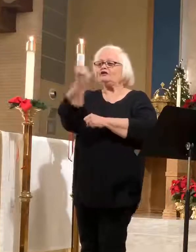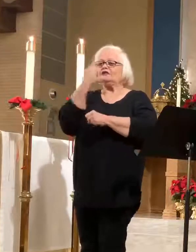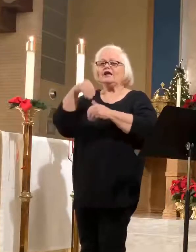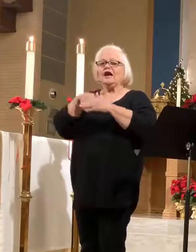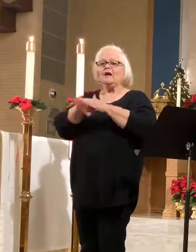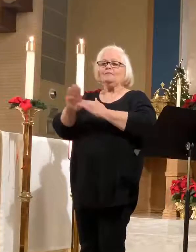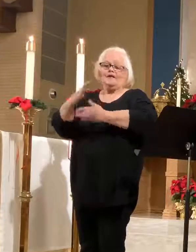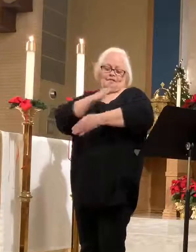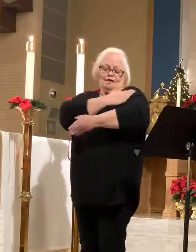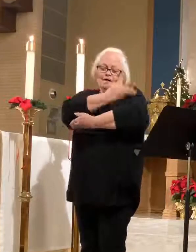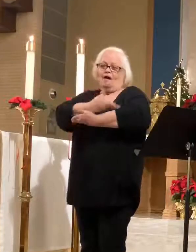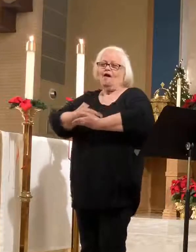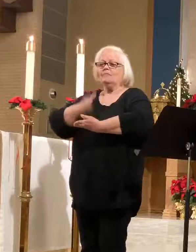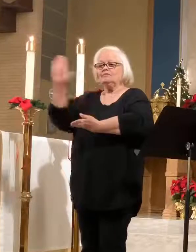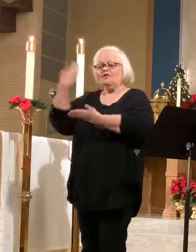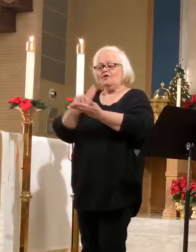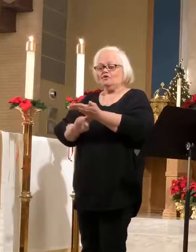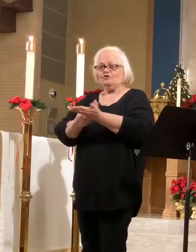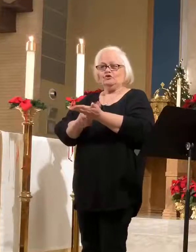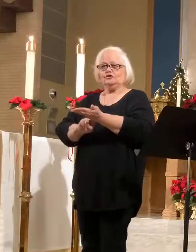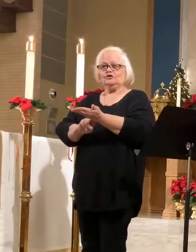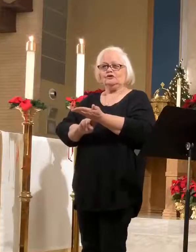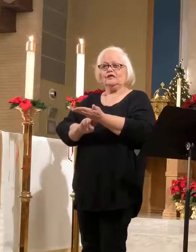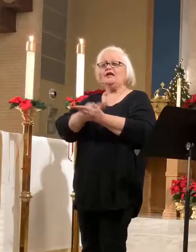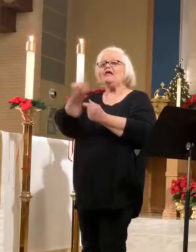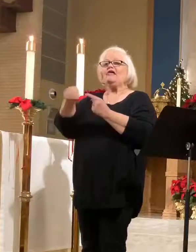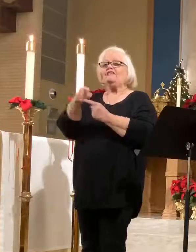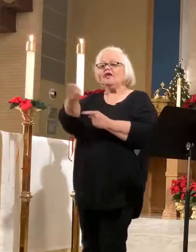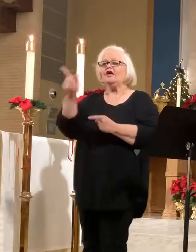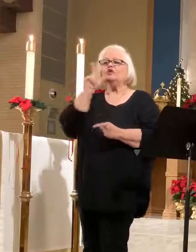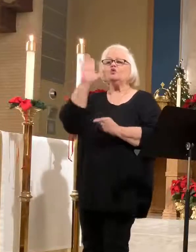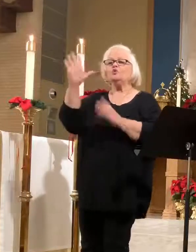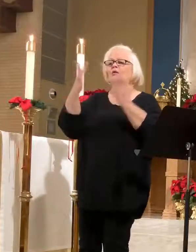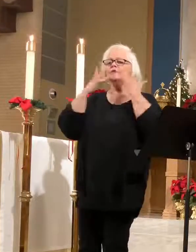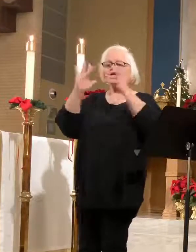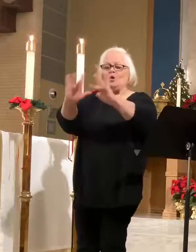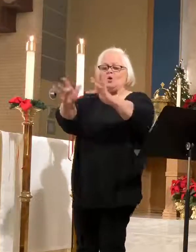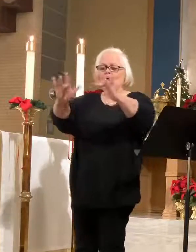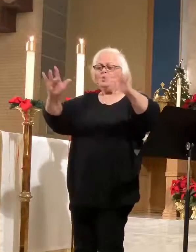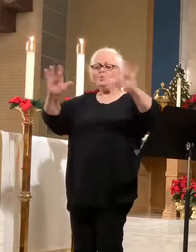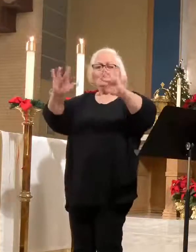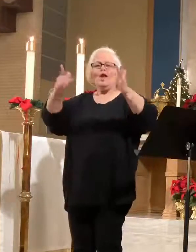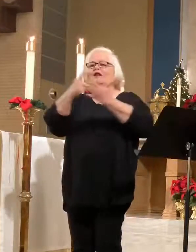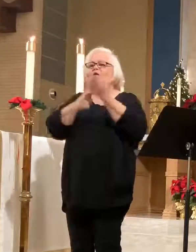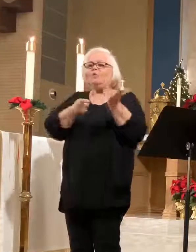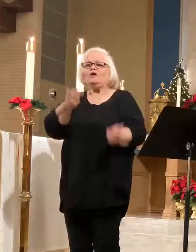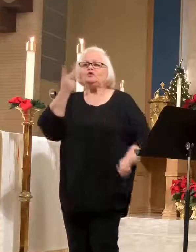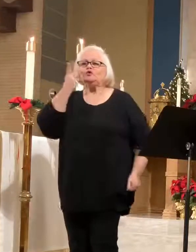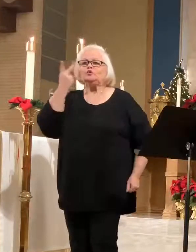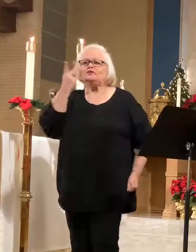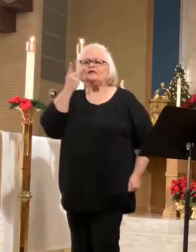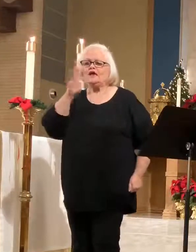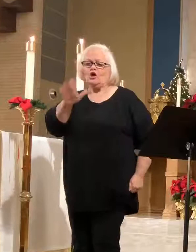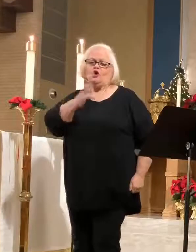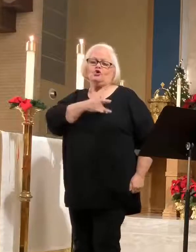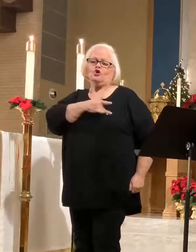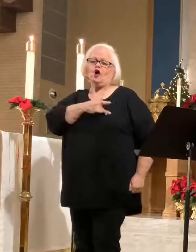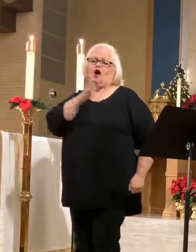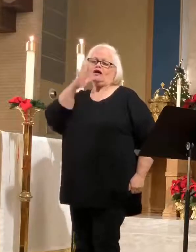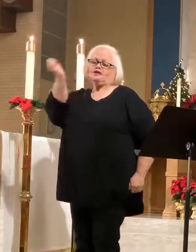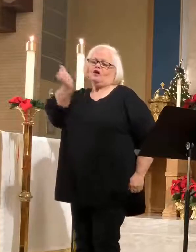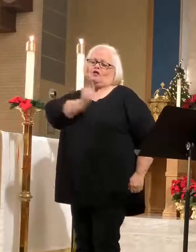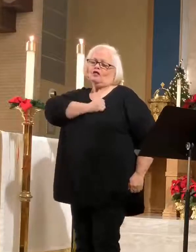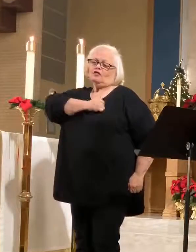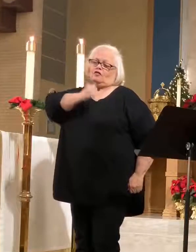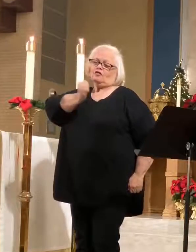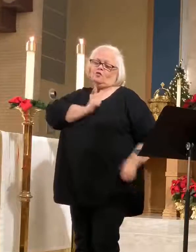their nurses. Then you shall be radiant at what you see. Your heart shall throb